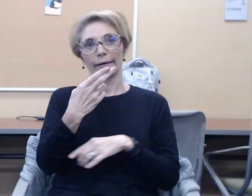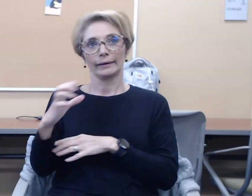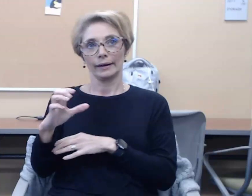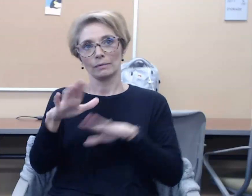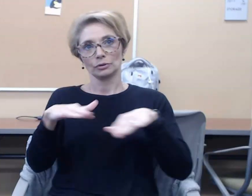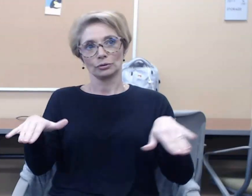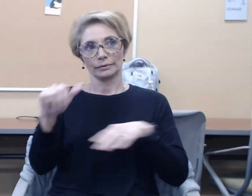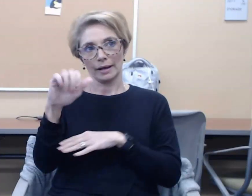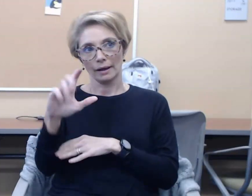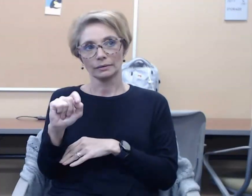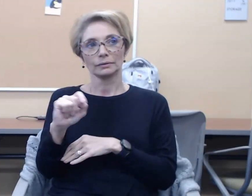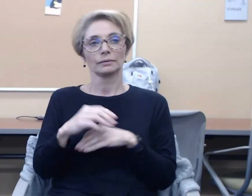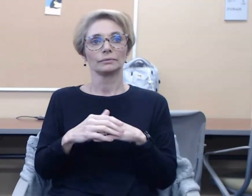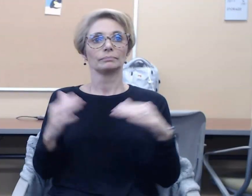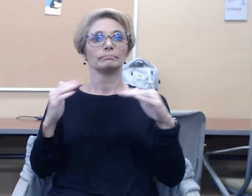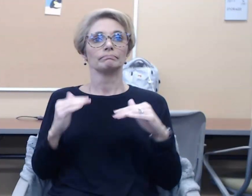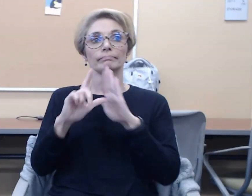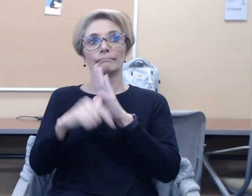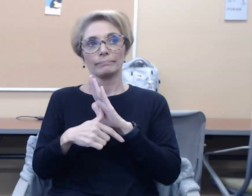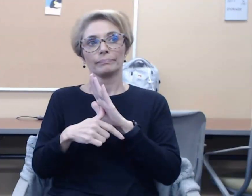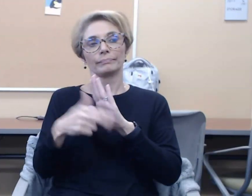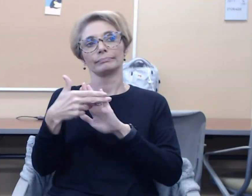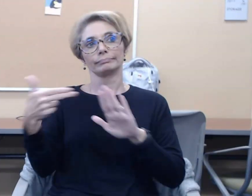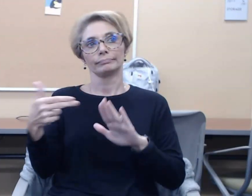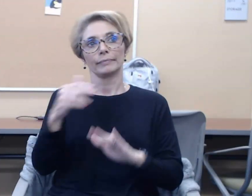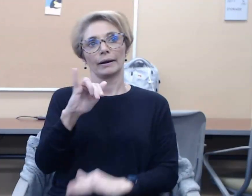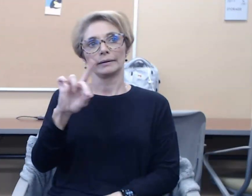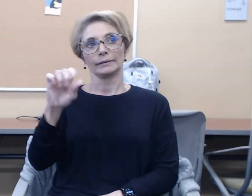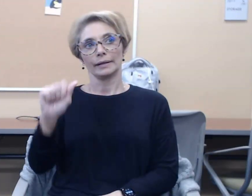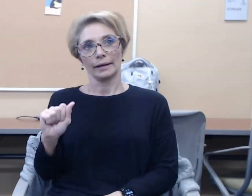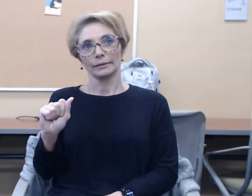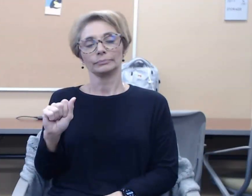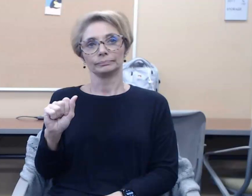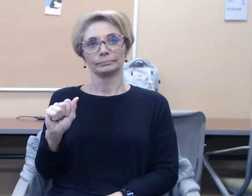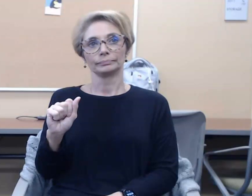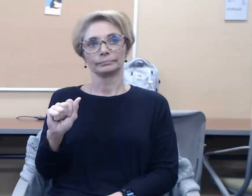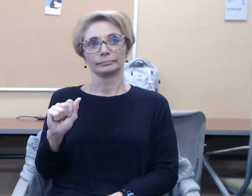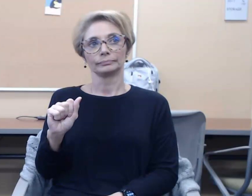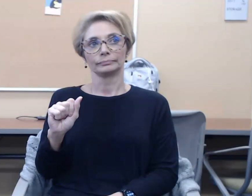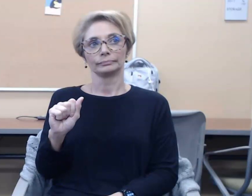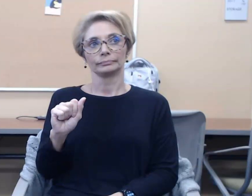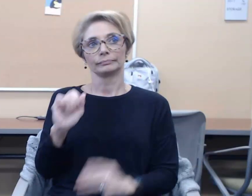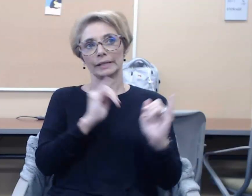Act, later dubbed the Individuals with Disabilities Education Act, or IDEA for